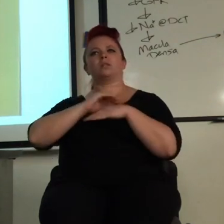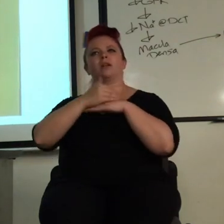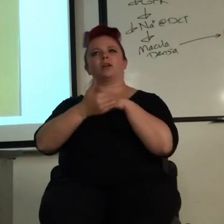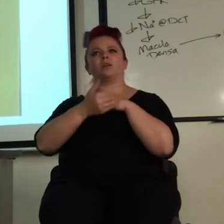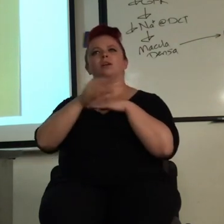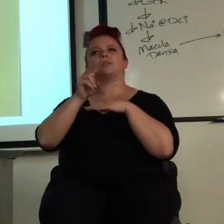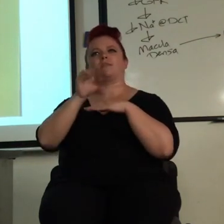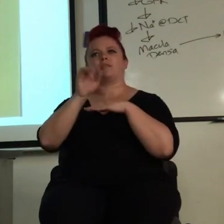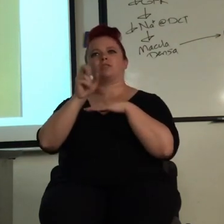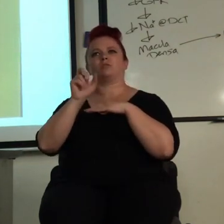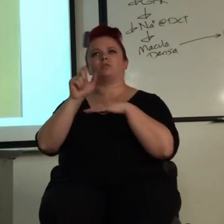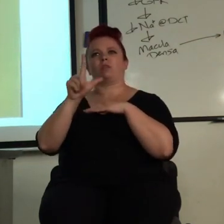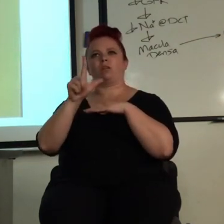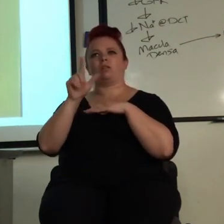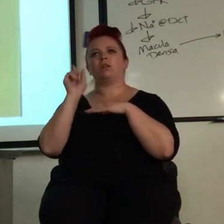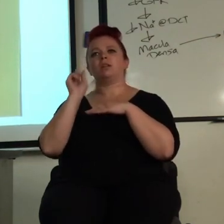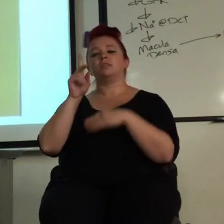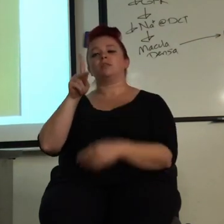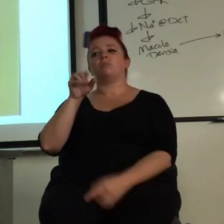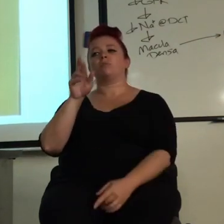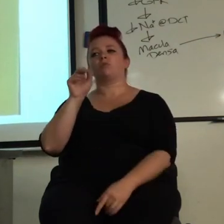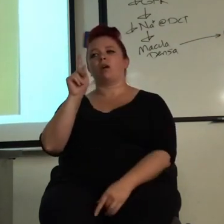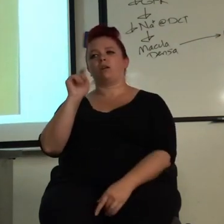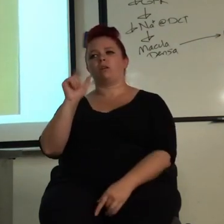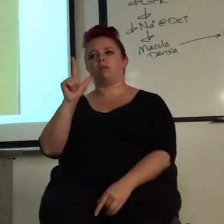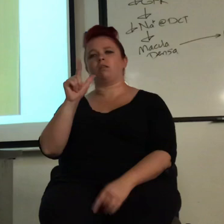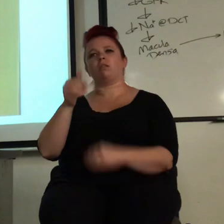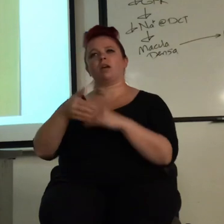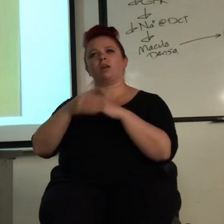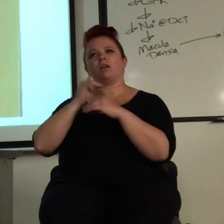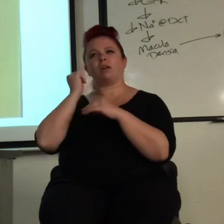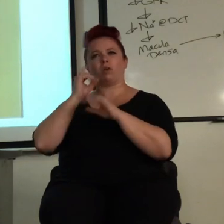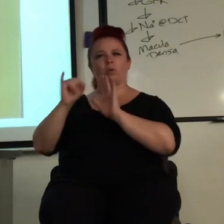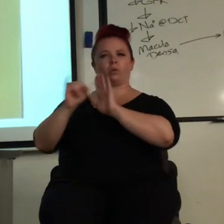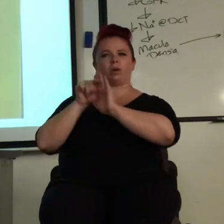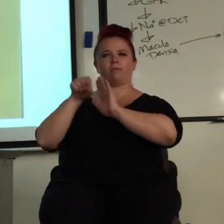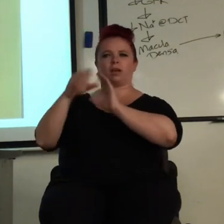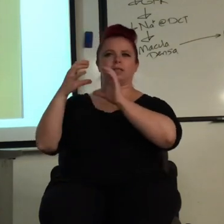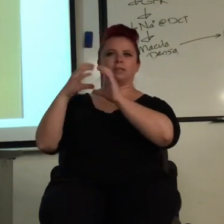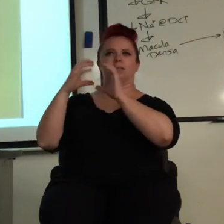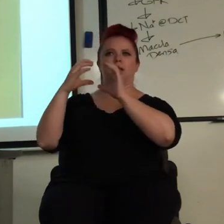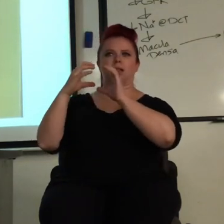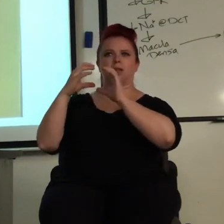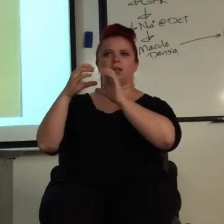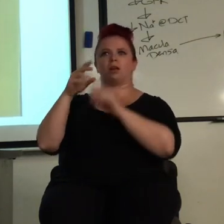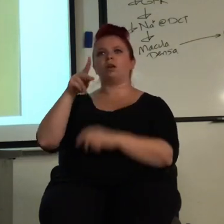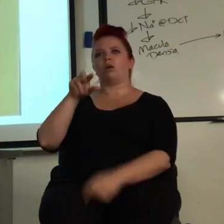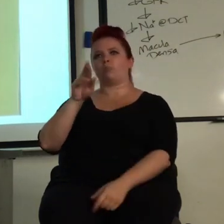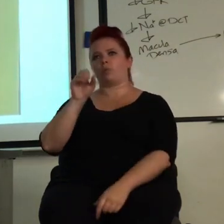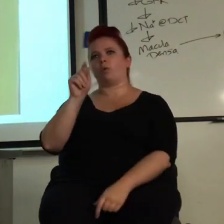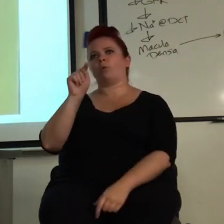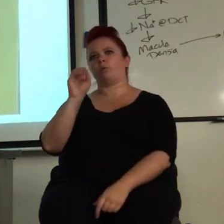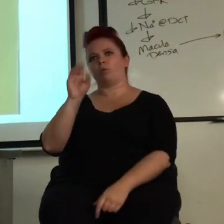Visceral, there's the parietal layer. If I had to identify that cell, I'm going for podocyte.